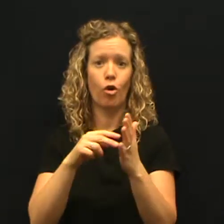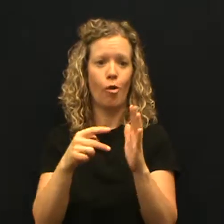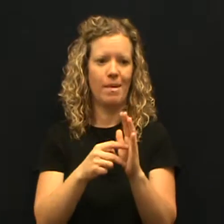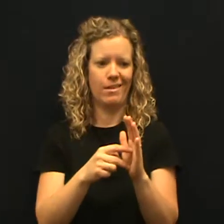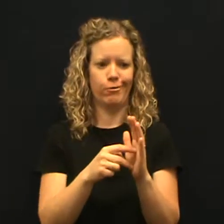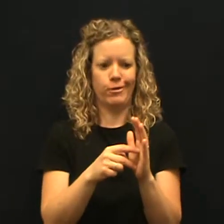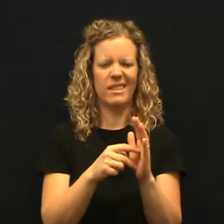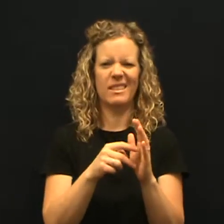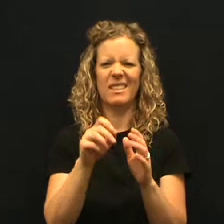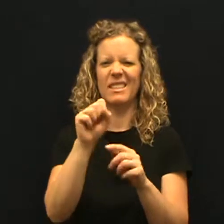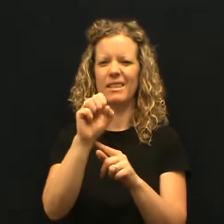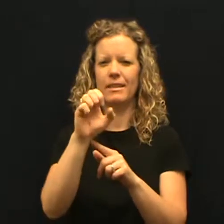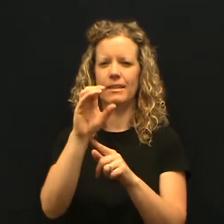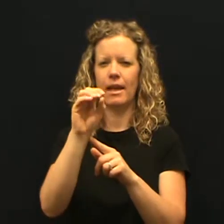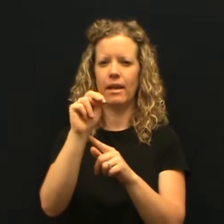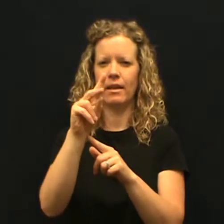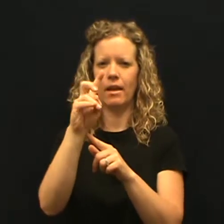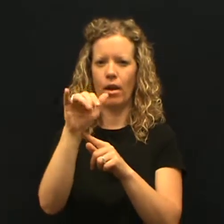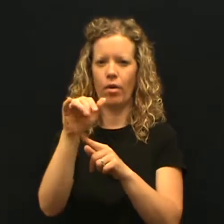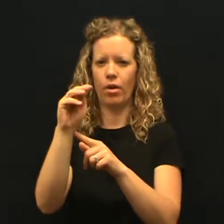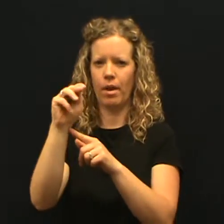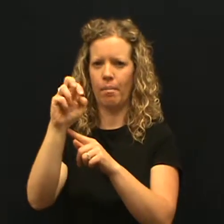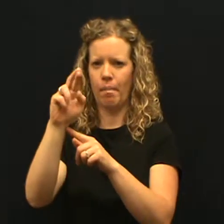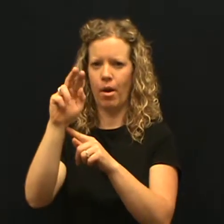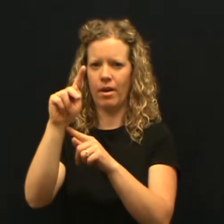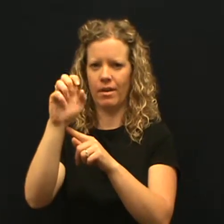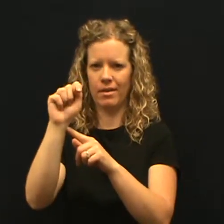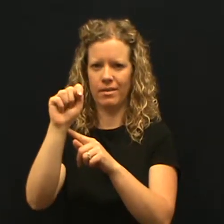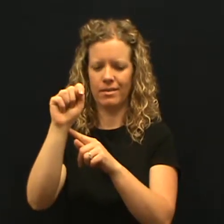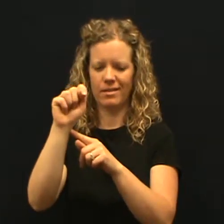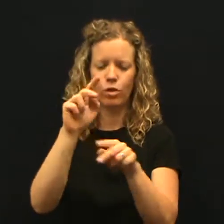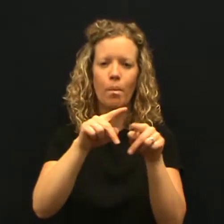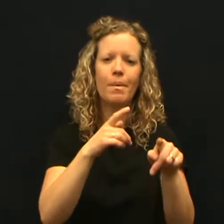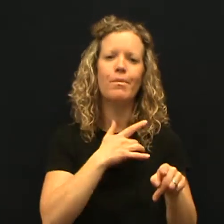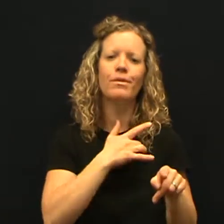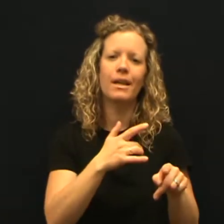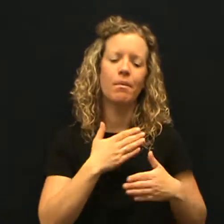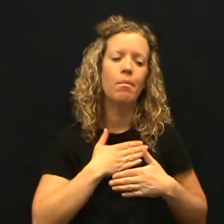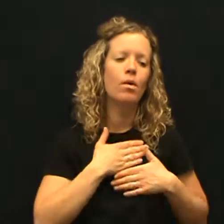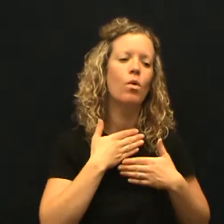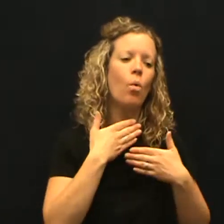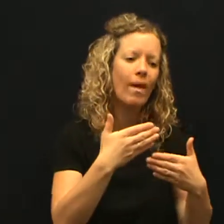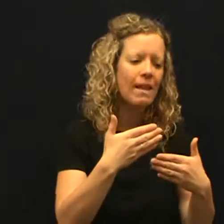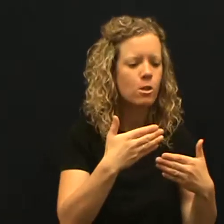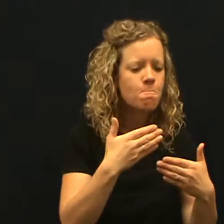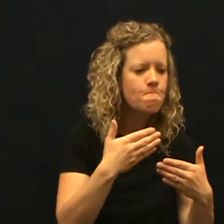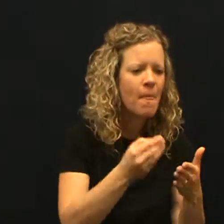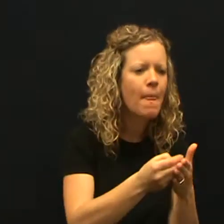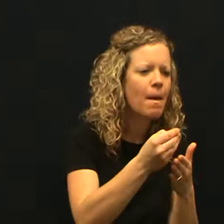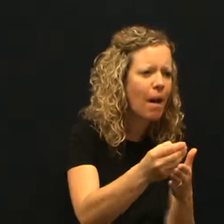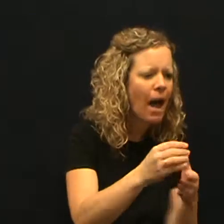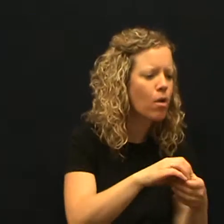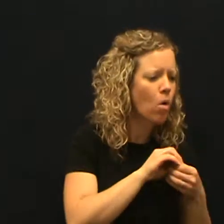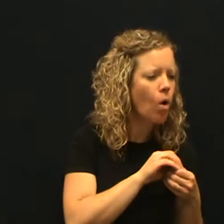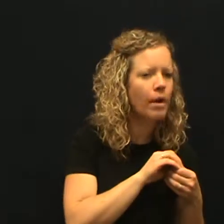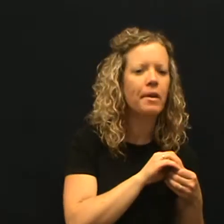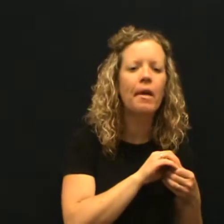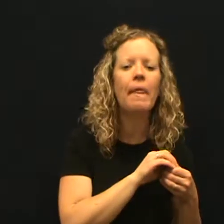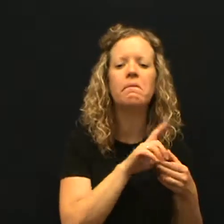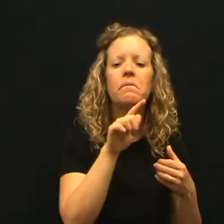stock, so that people are more willing to invest in stock because they can own it for a while, they can sell it to somebody else if they want to. So